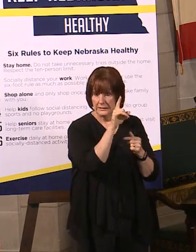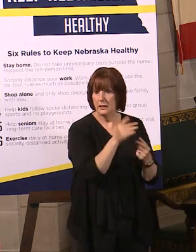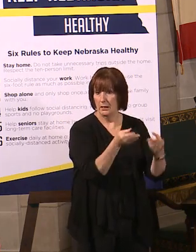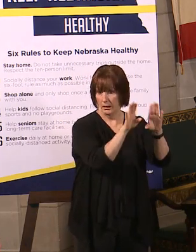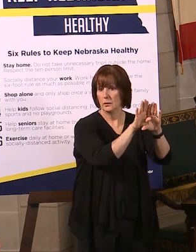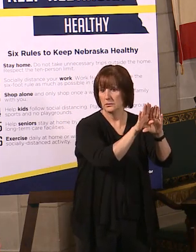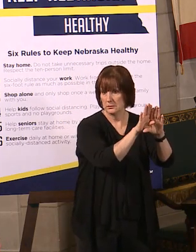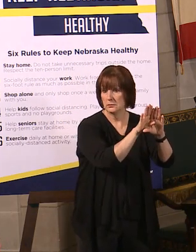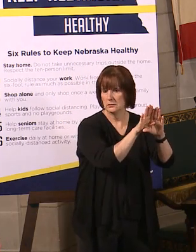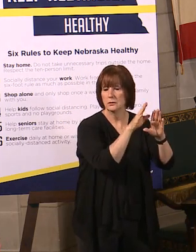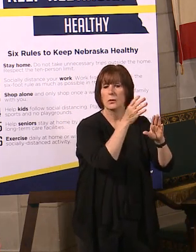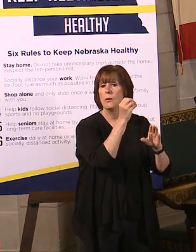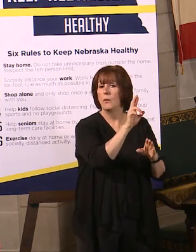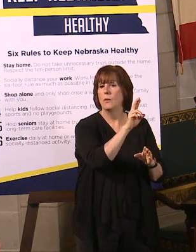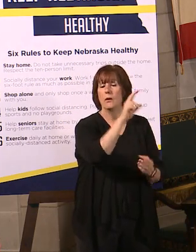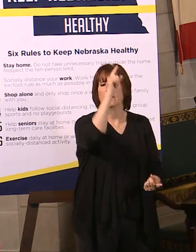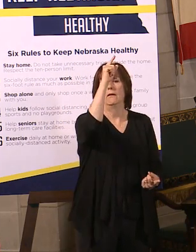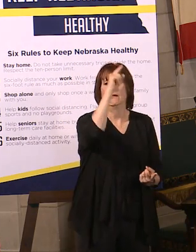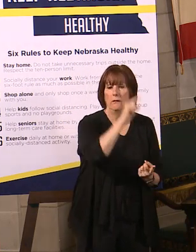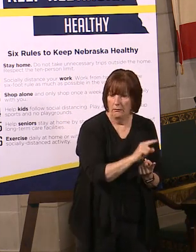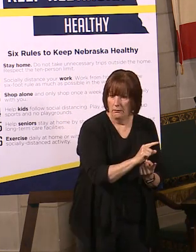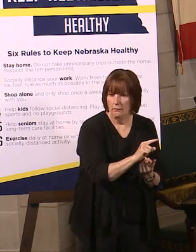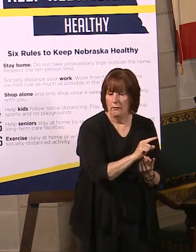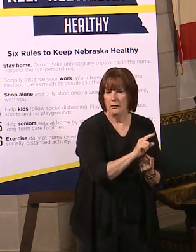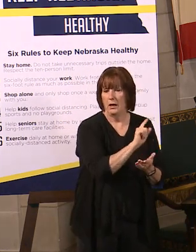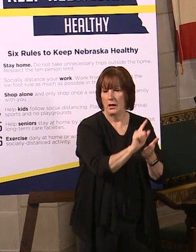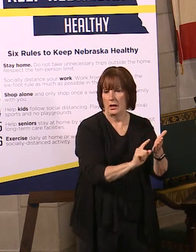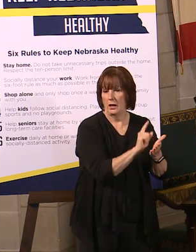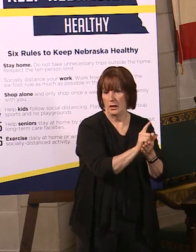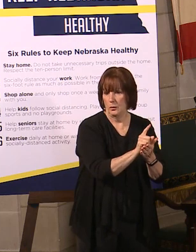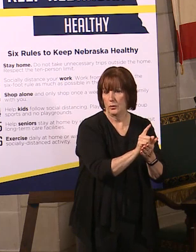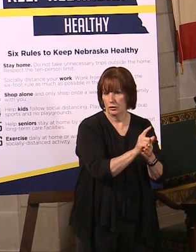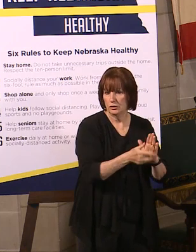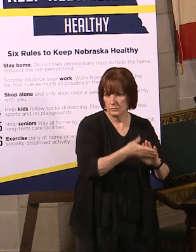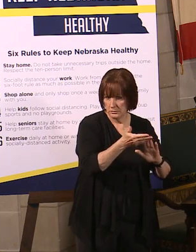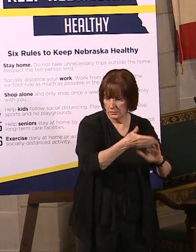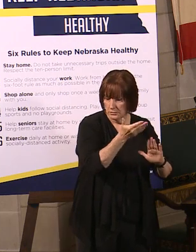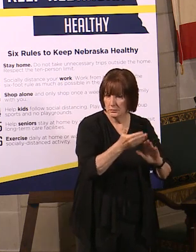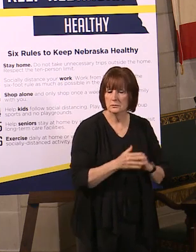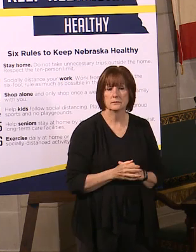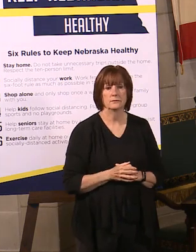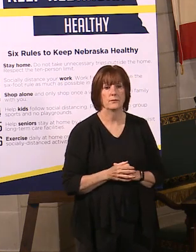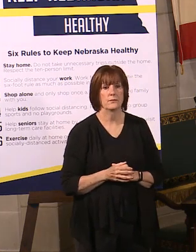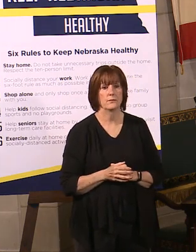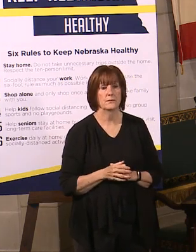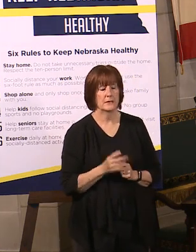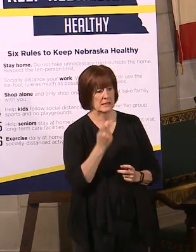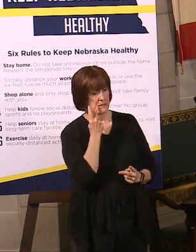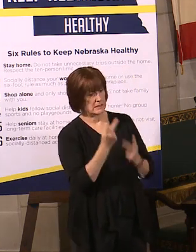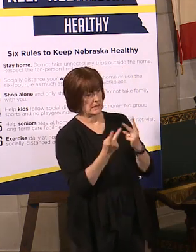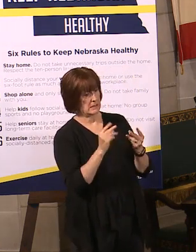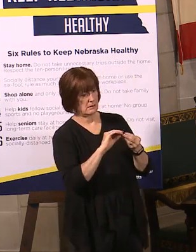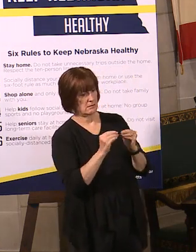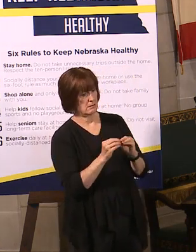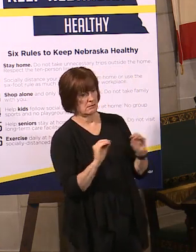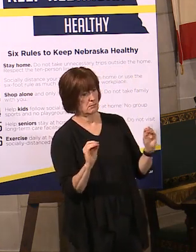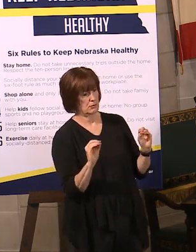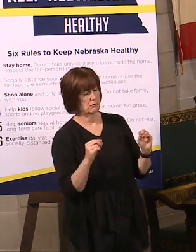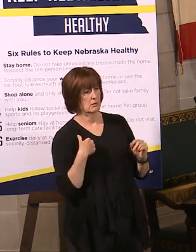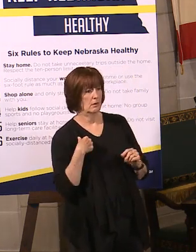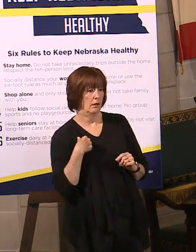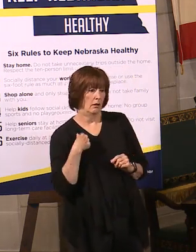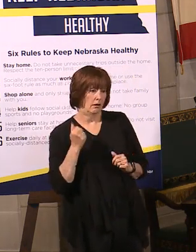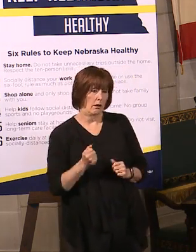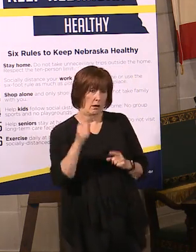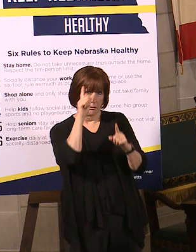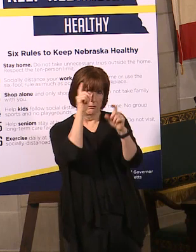these plants are operating at a reduced capacity. And so without having seen any numbers, I imagine that's having an impact